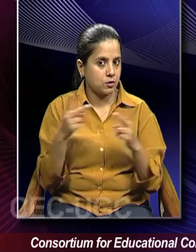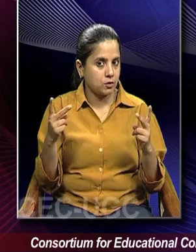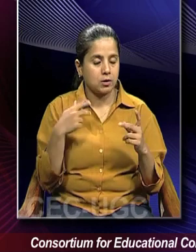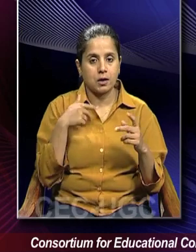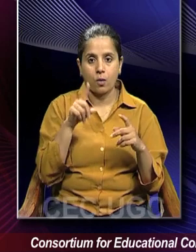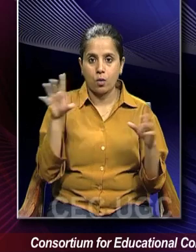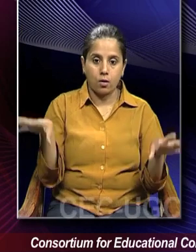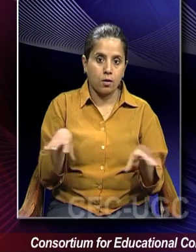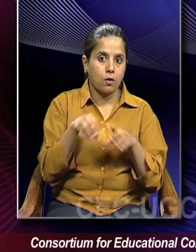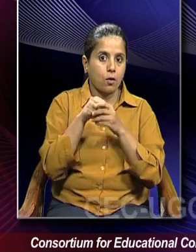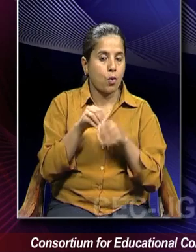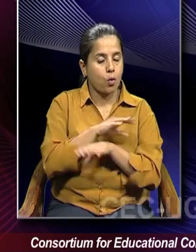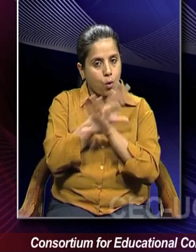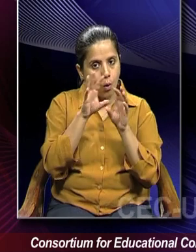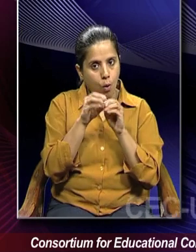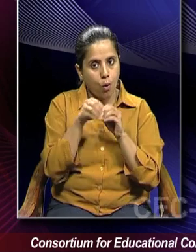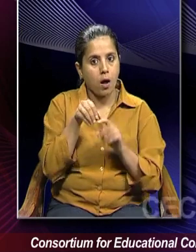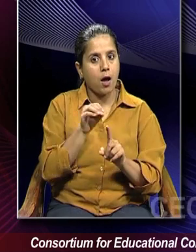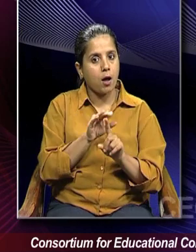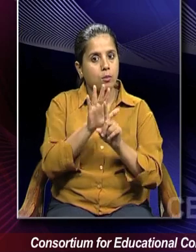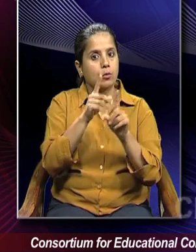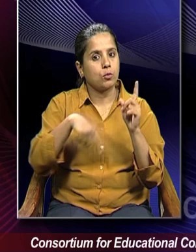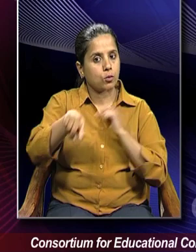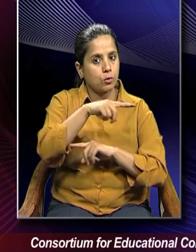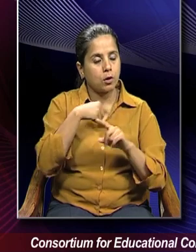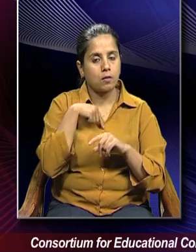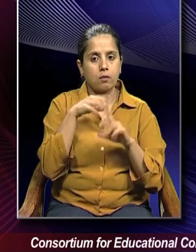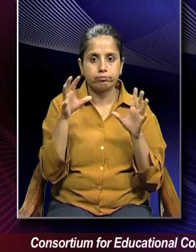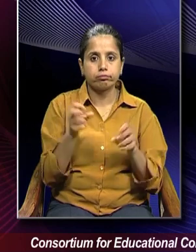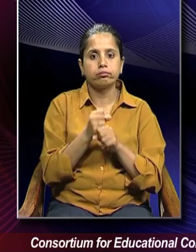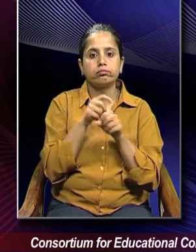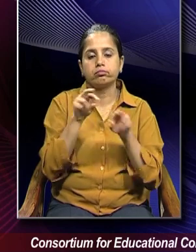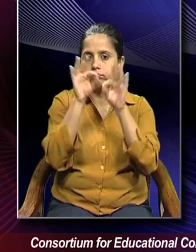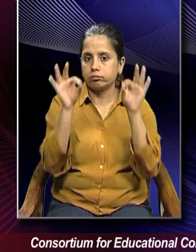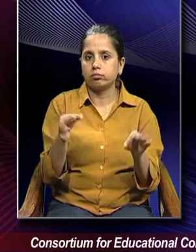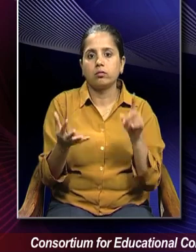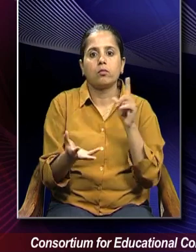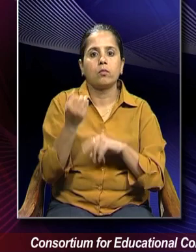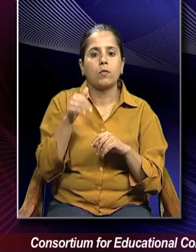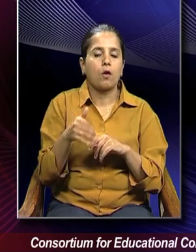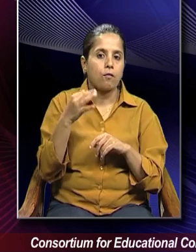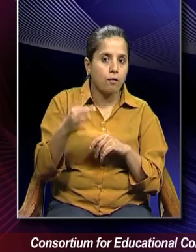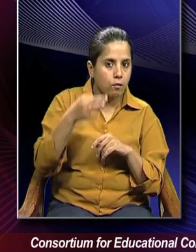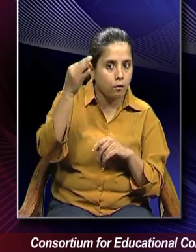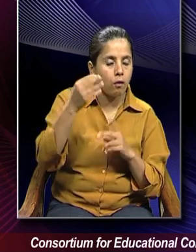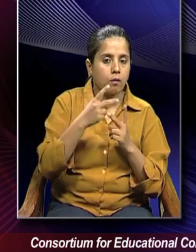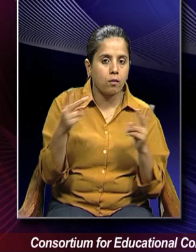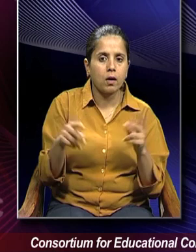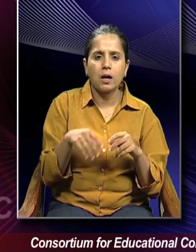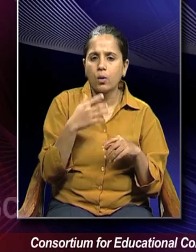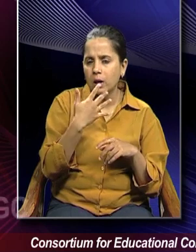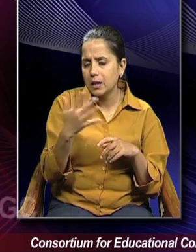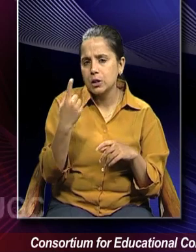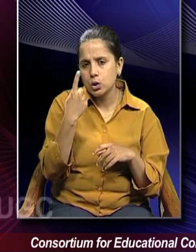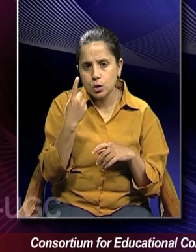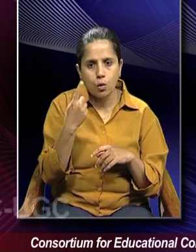we combine all these approaches together, we get a comprehensive framework of forward engineering. Each and every